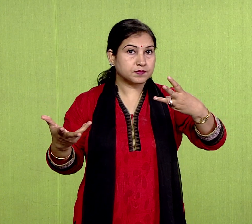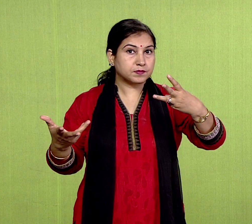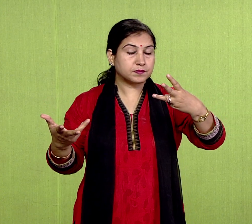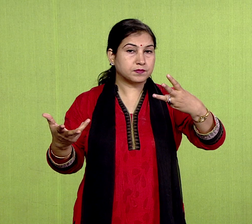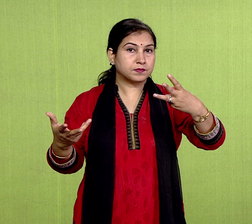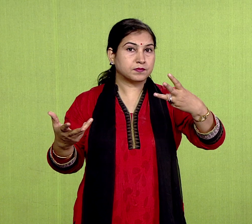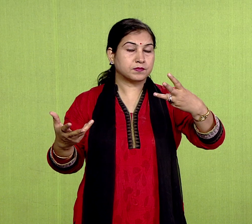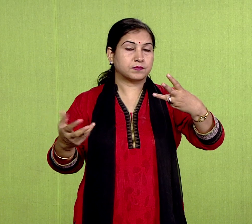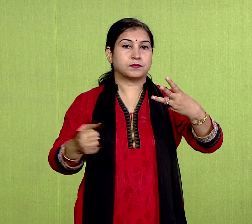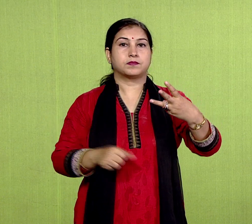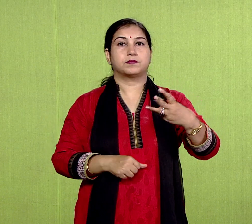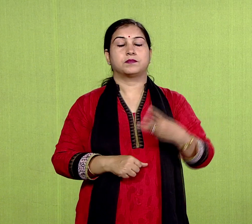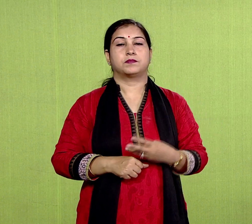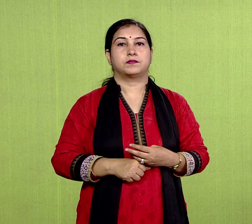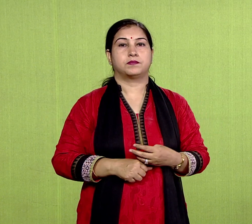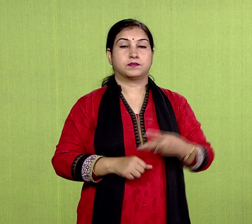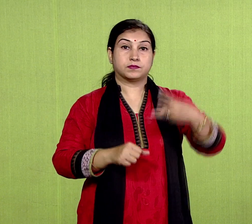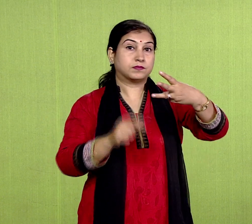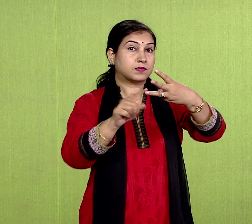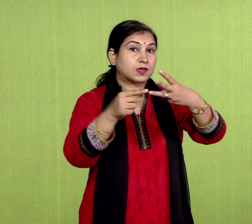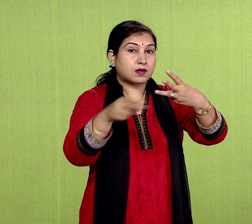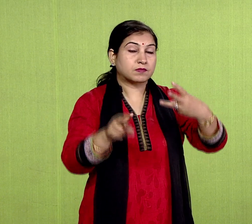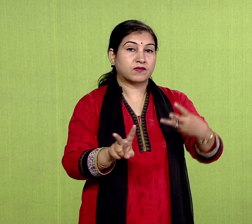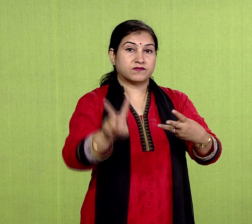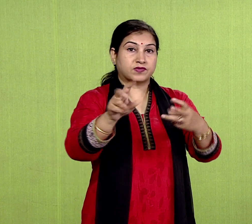varna was Vaishyas,